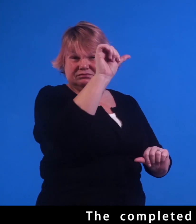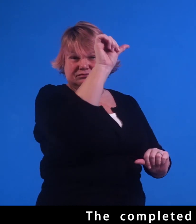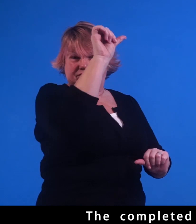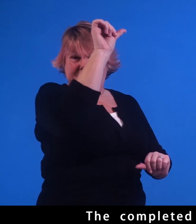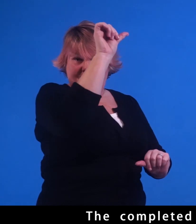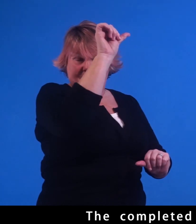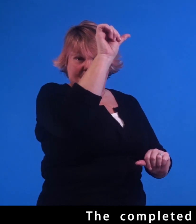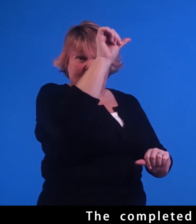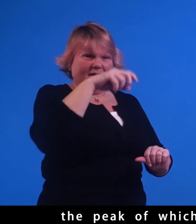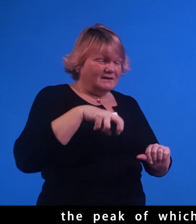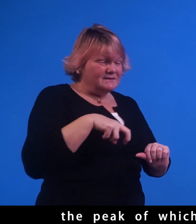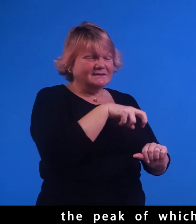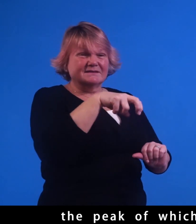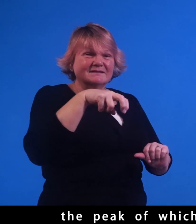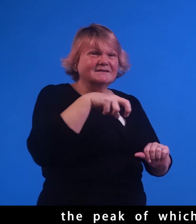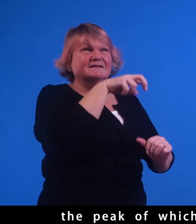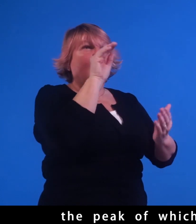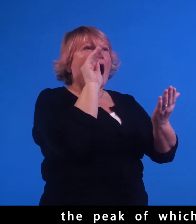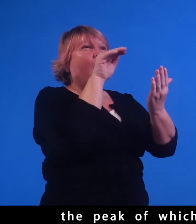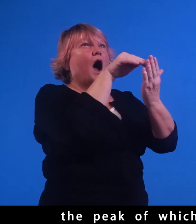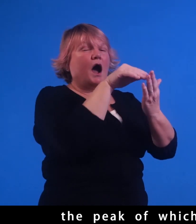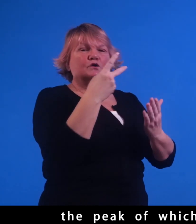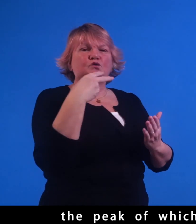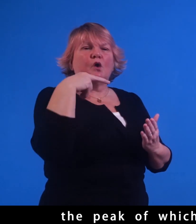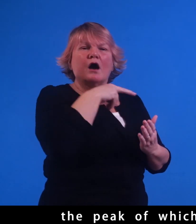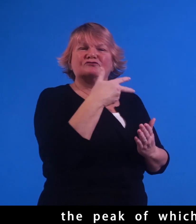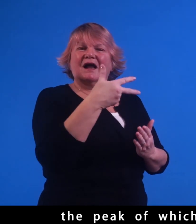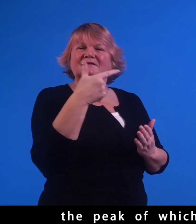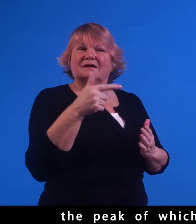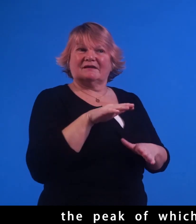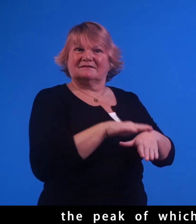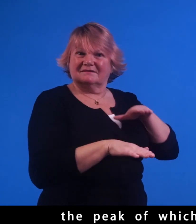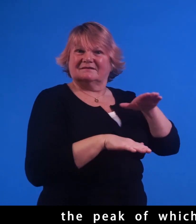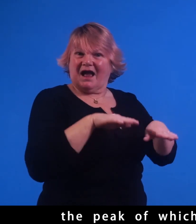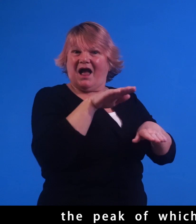inches, the peak of which is reached at 287 steps.